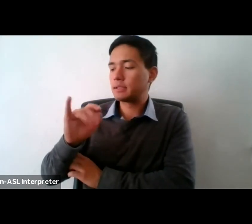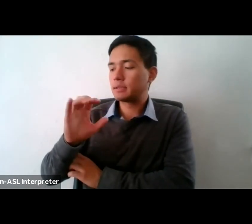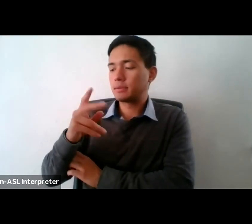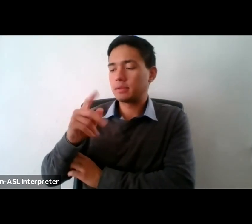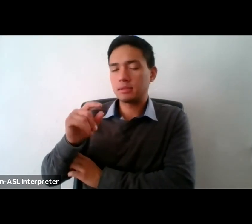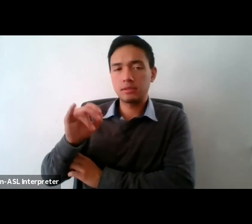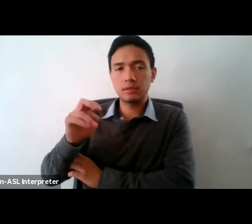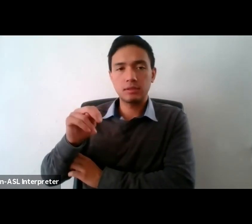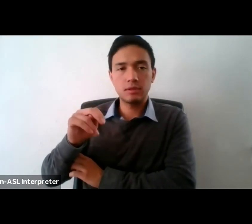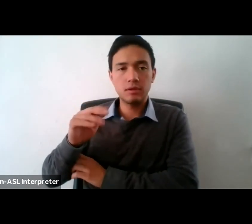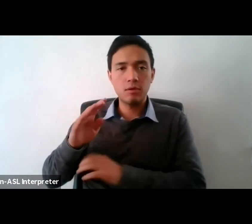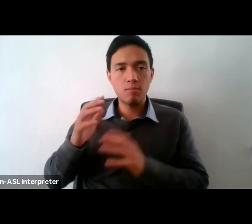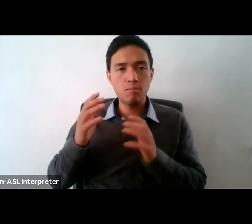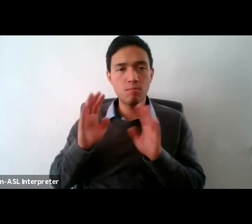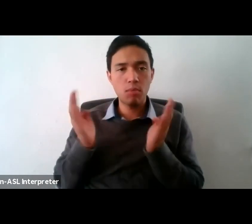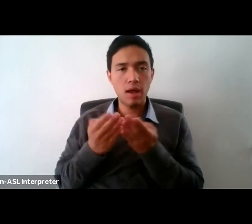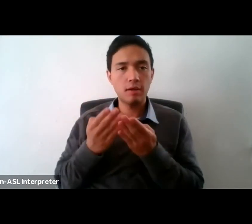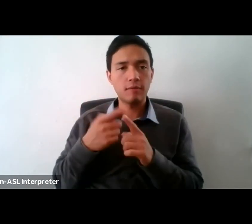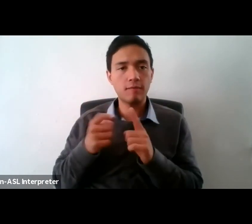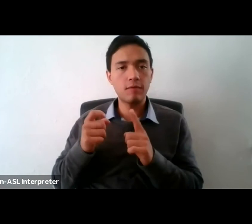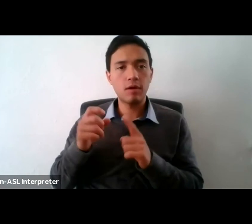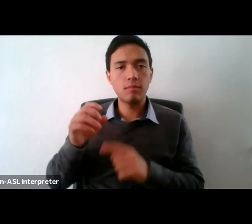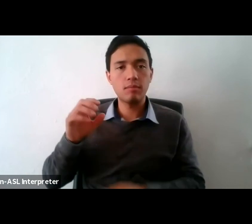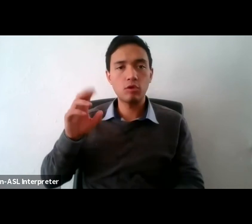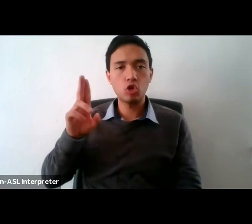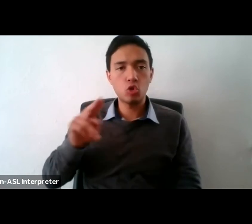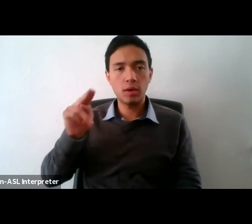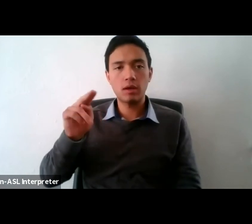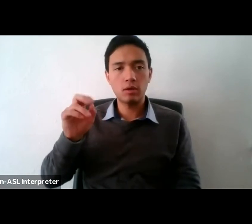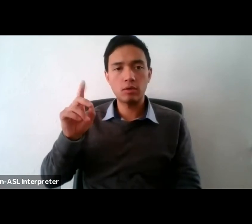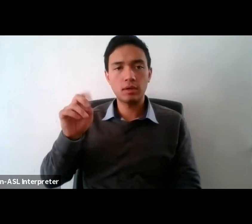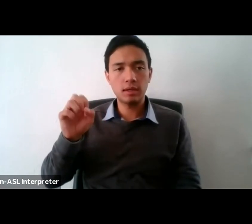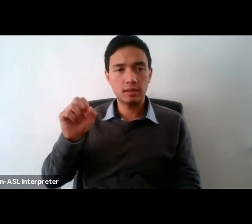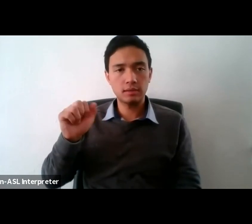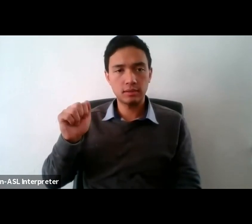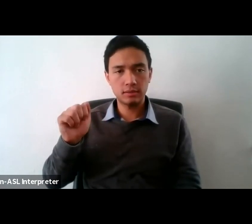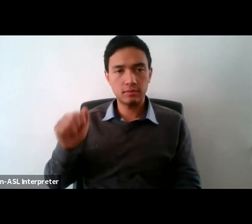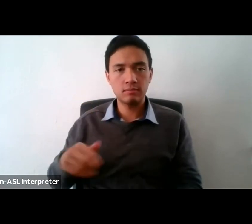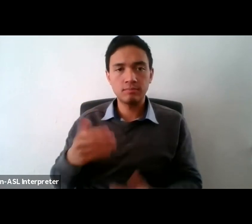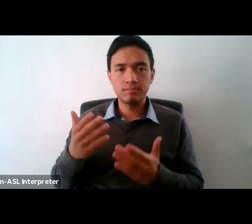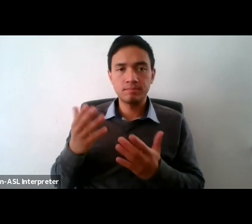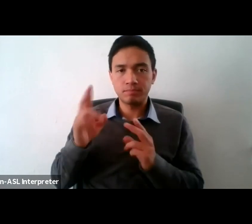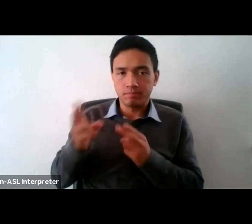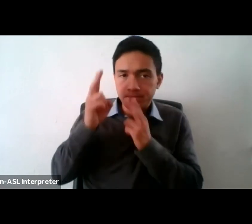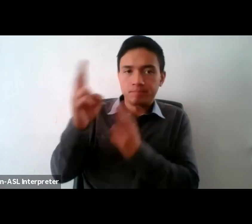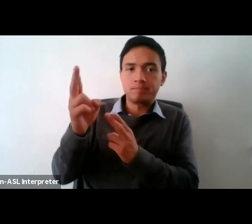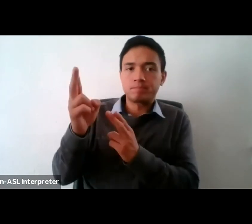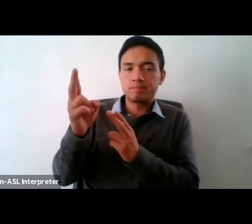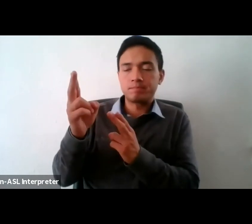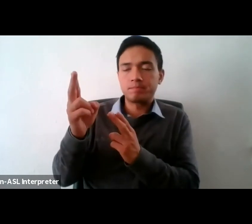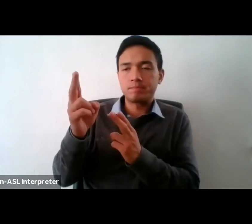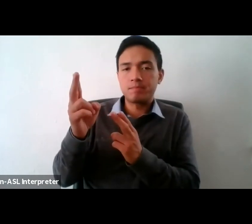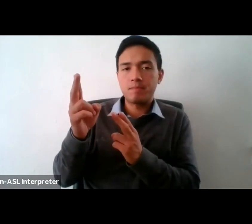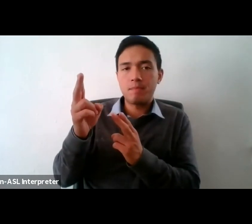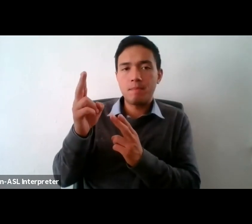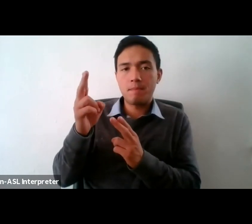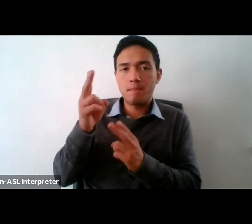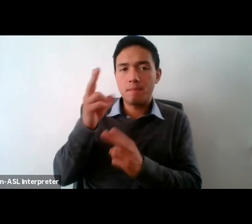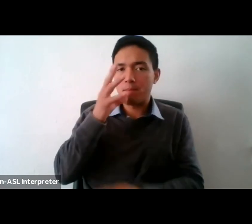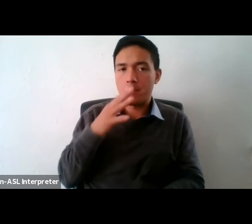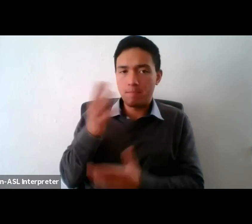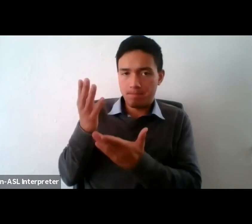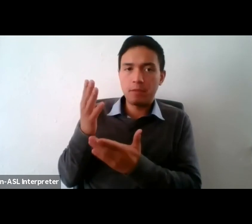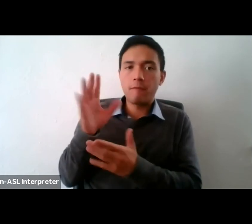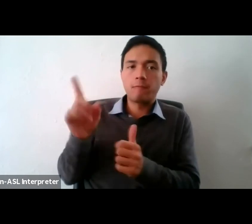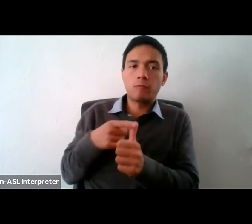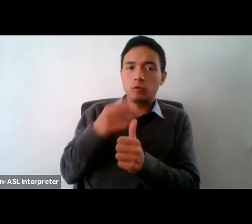closing remarks for this program. Madam First Lady, your commitment to older persons